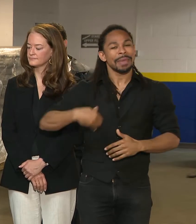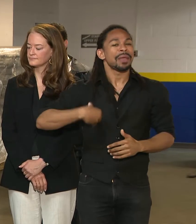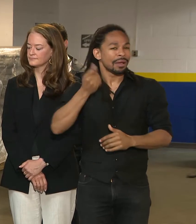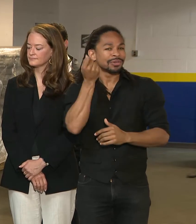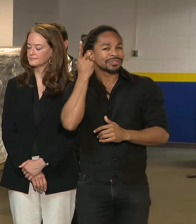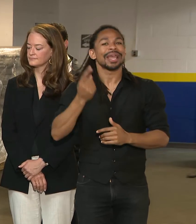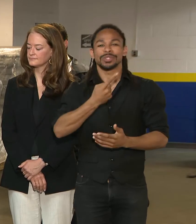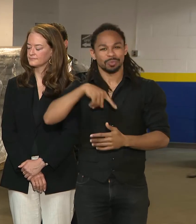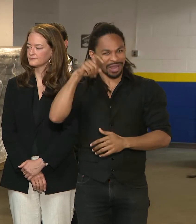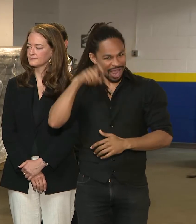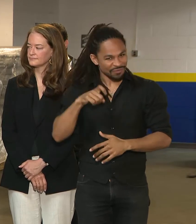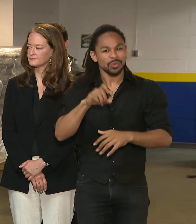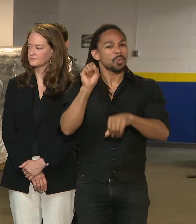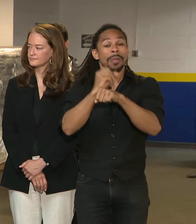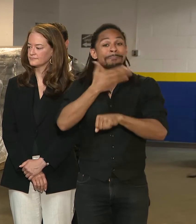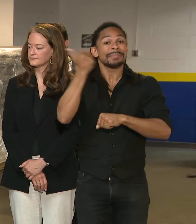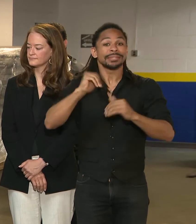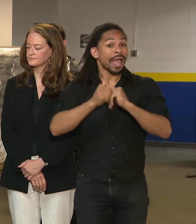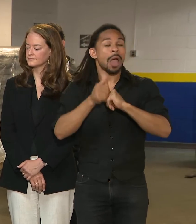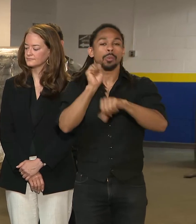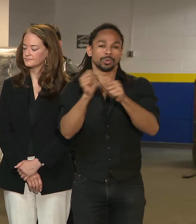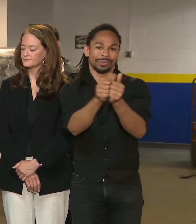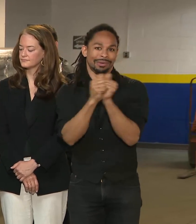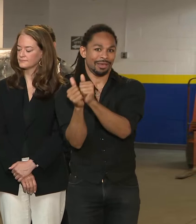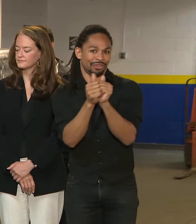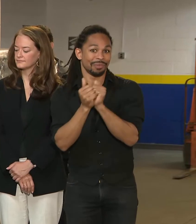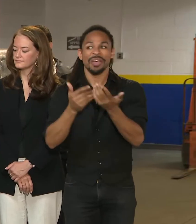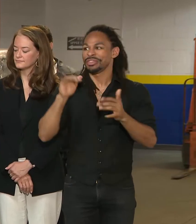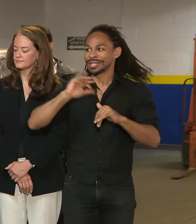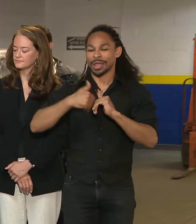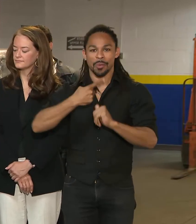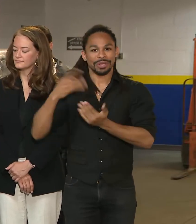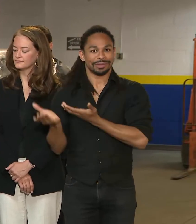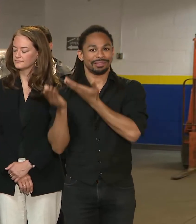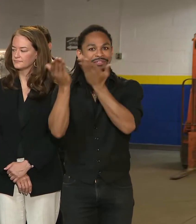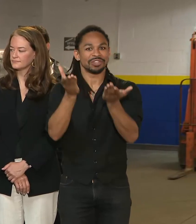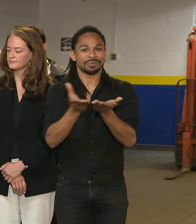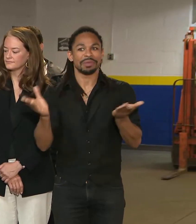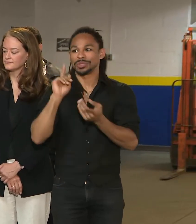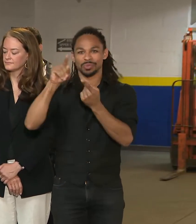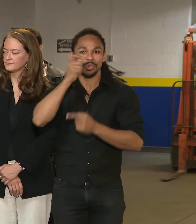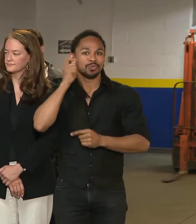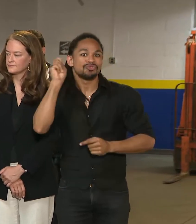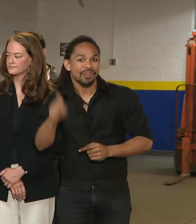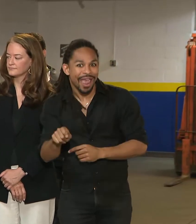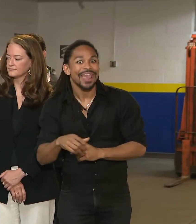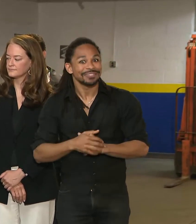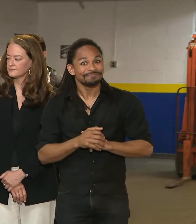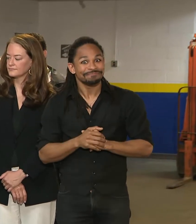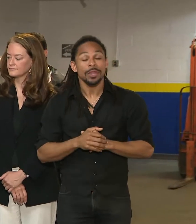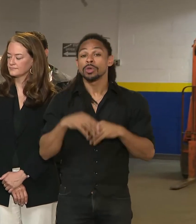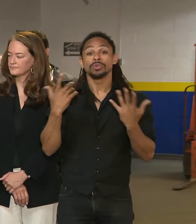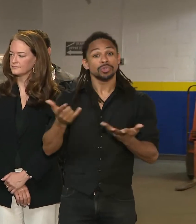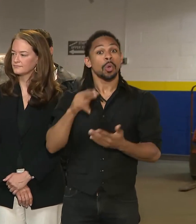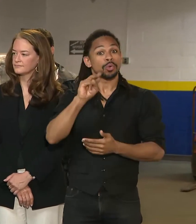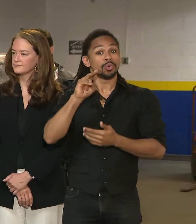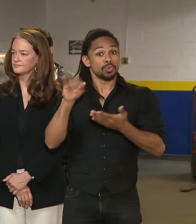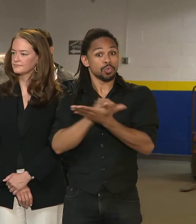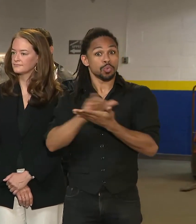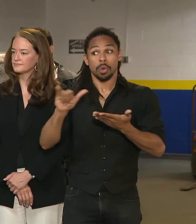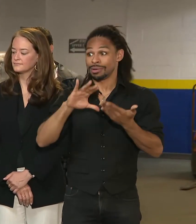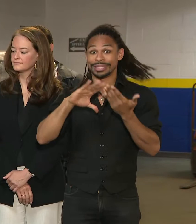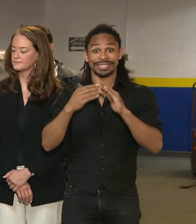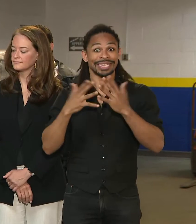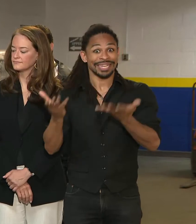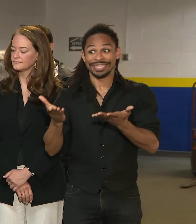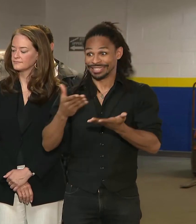certainly the case here in delivering these supplies to the people of Ukraine. So New York City Emergency Management is very proud to join Mayor Adams,